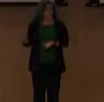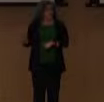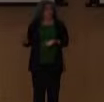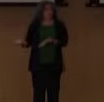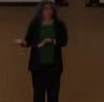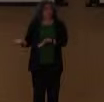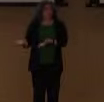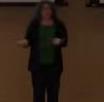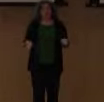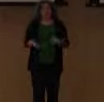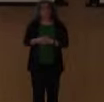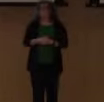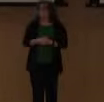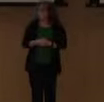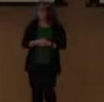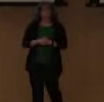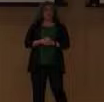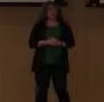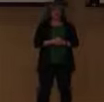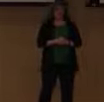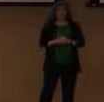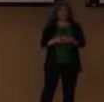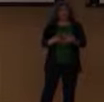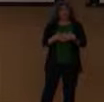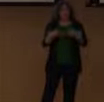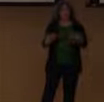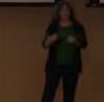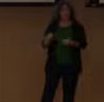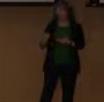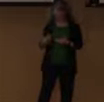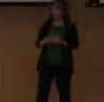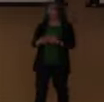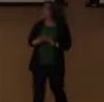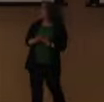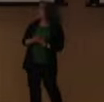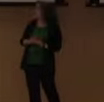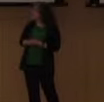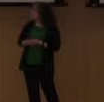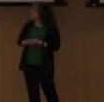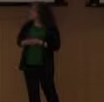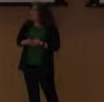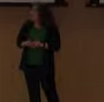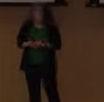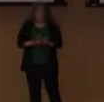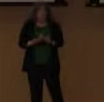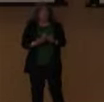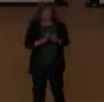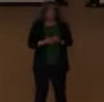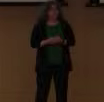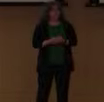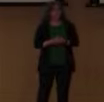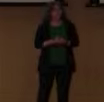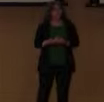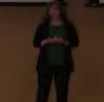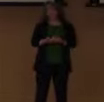is, as you know, one of the key objectives of this project, and we're trying to have different strategies for dissemination.